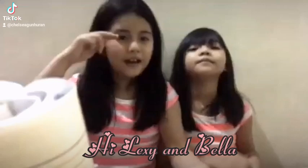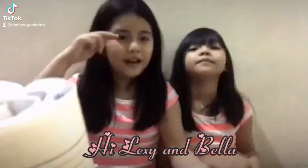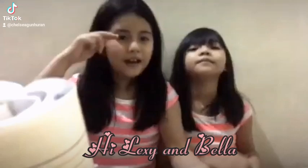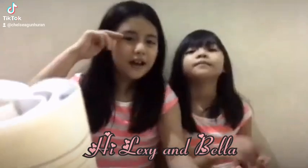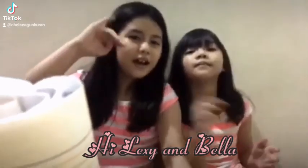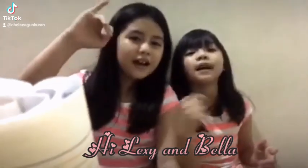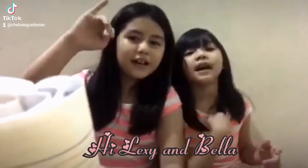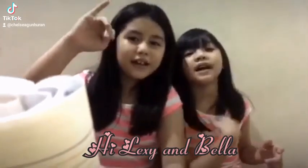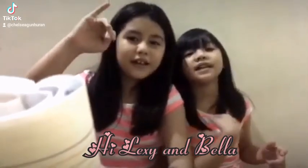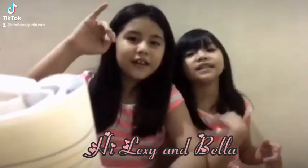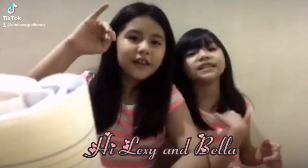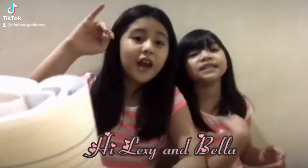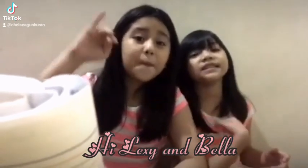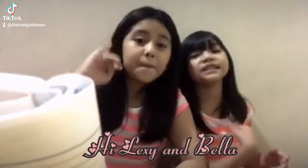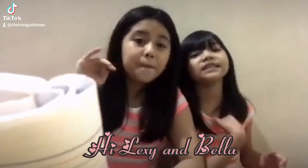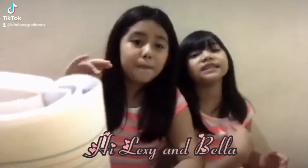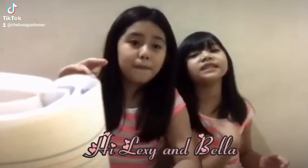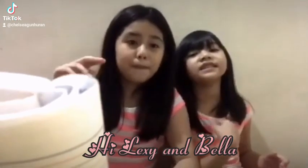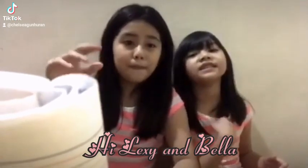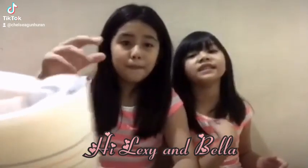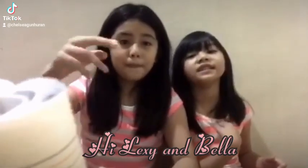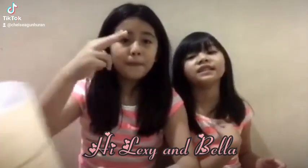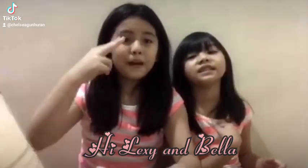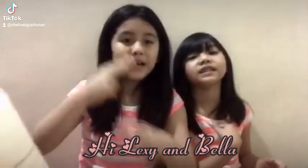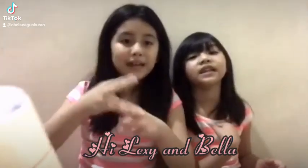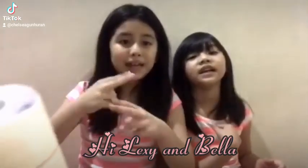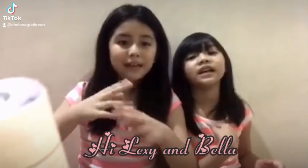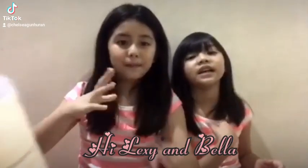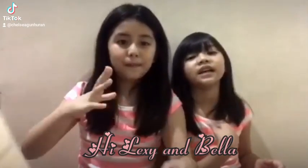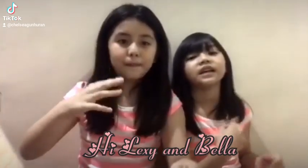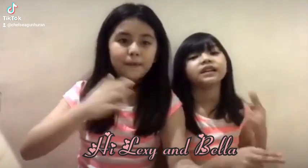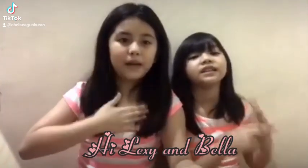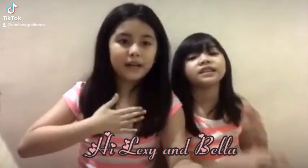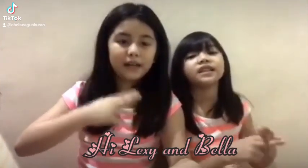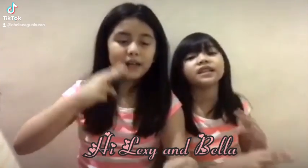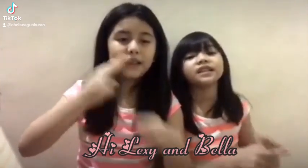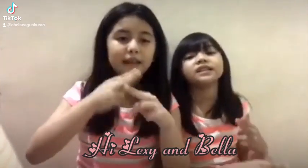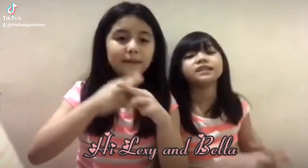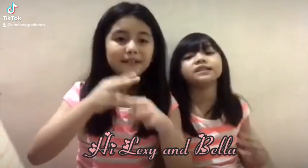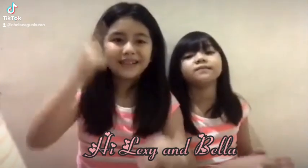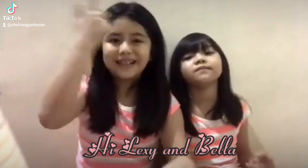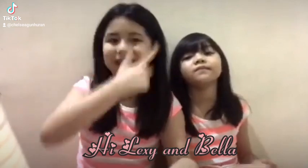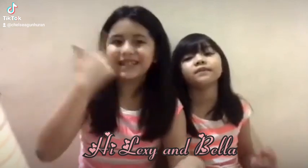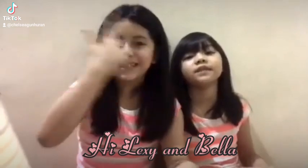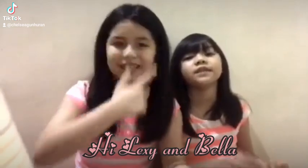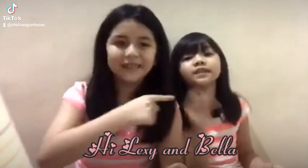Hi, my name is Lexi,